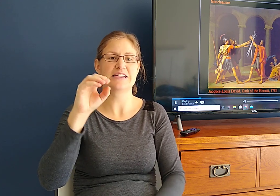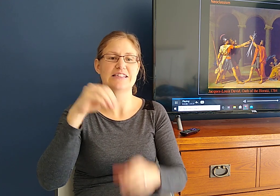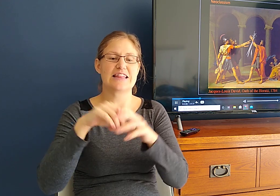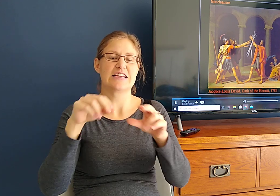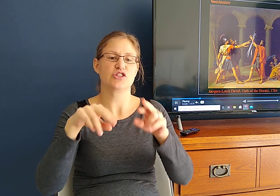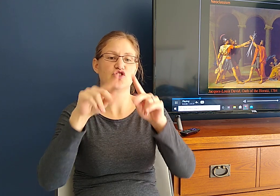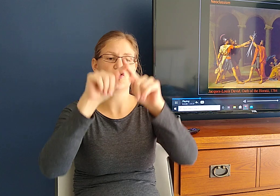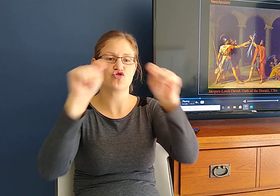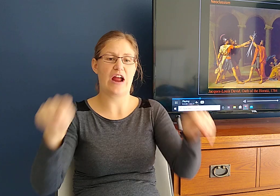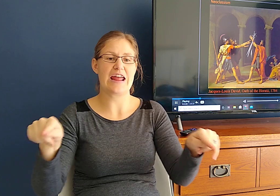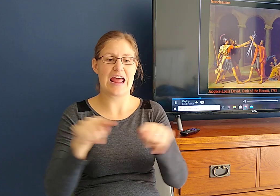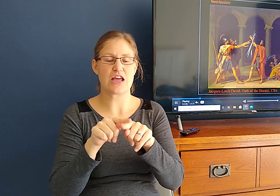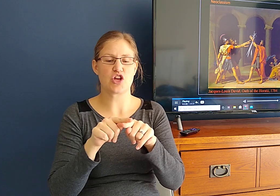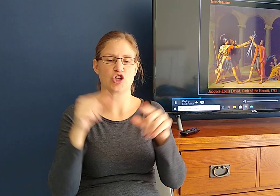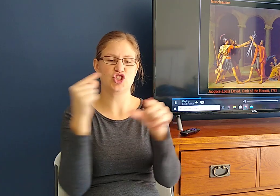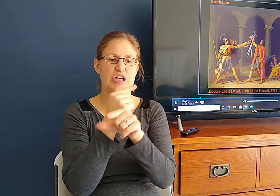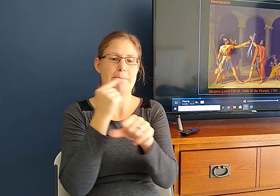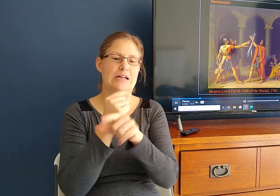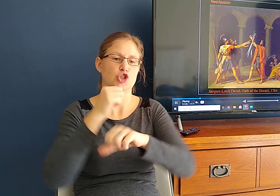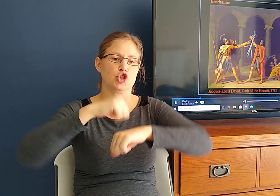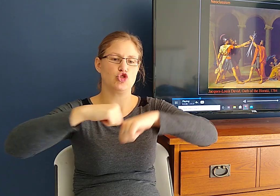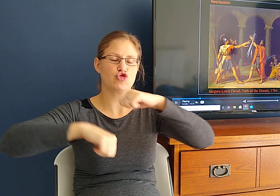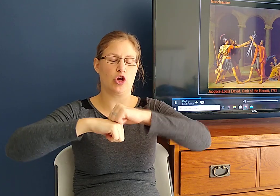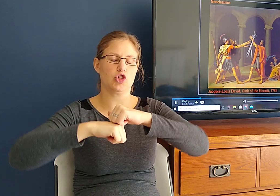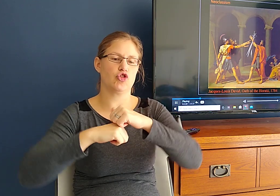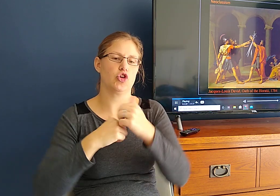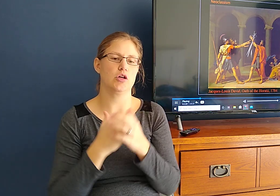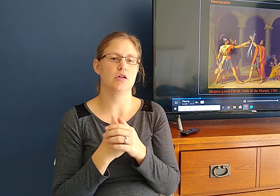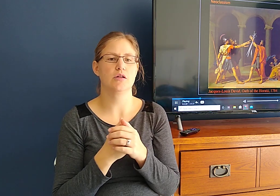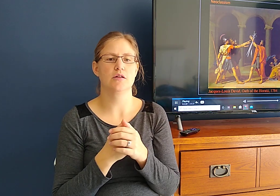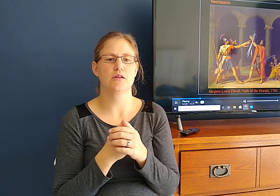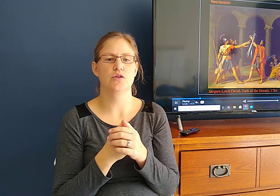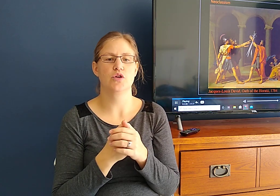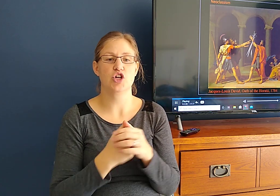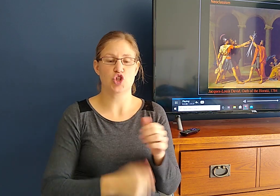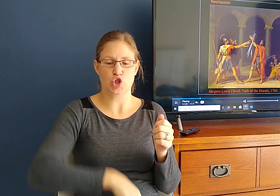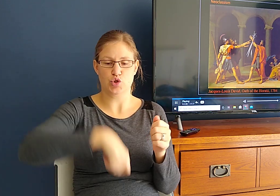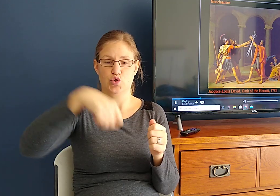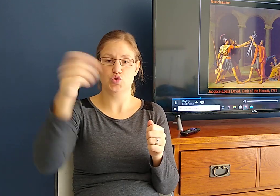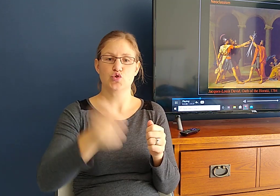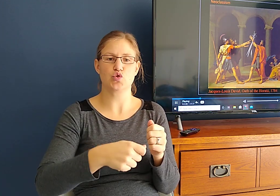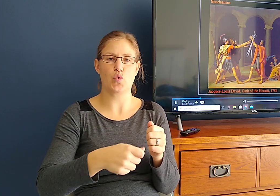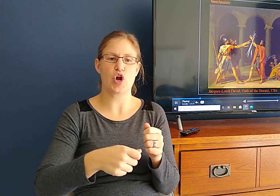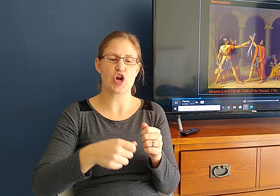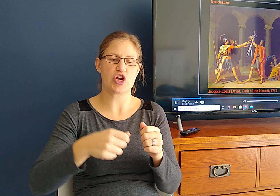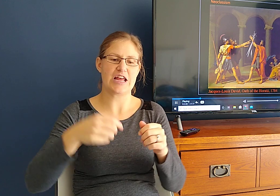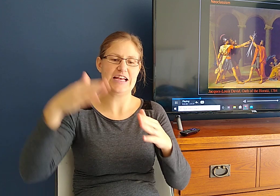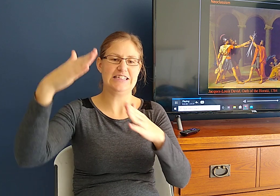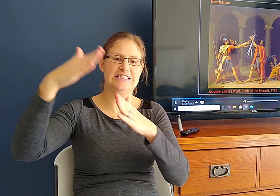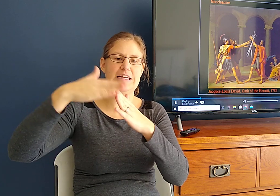the composition. The tip of the sword butts